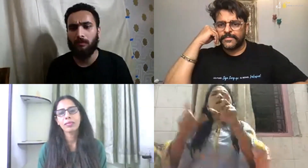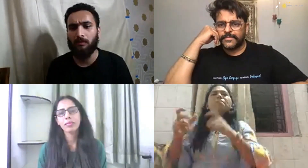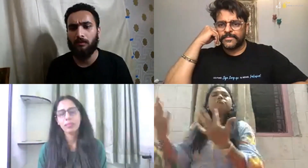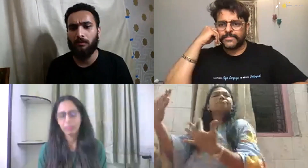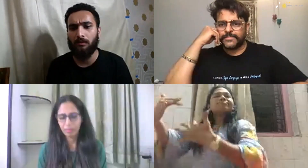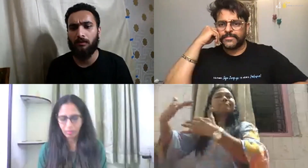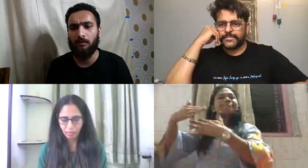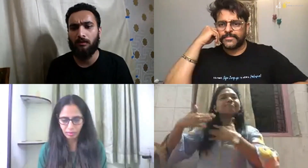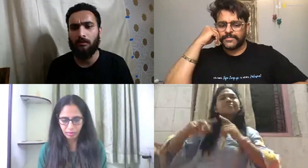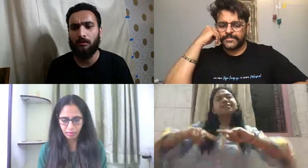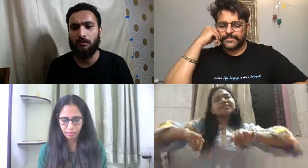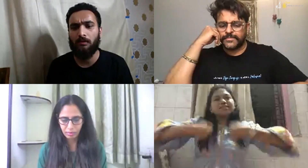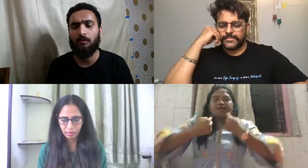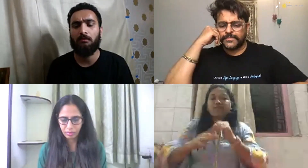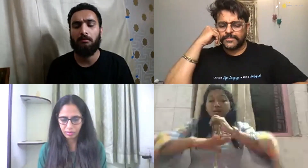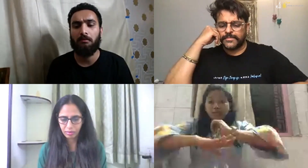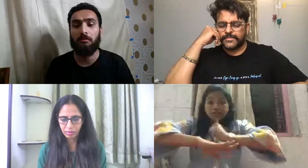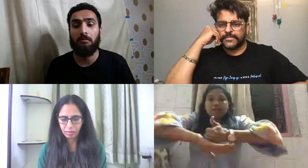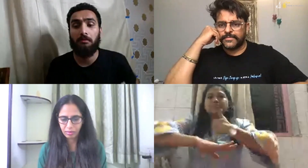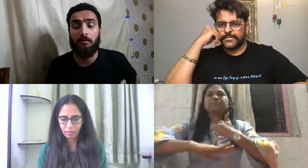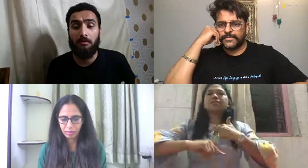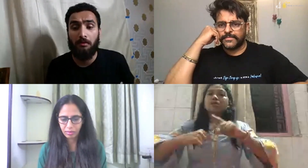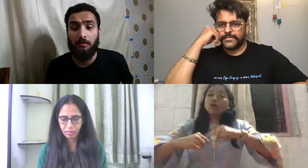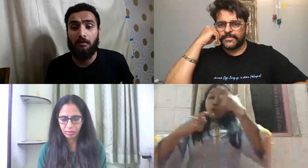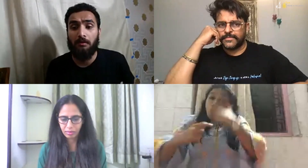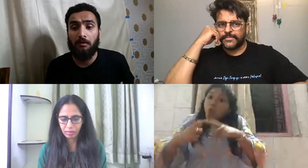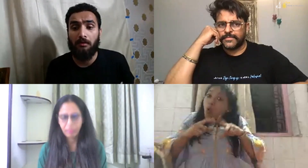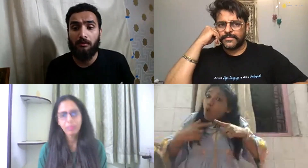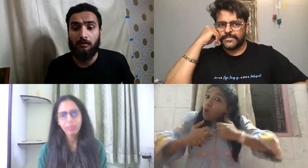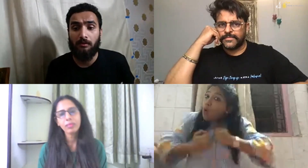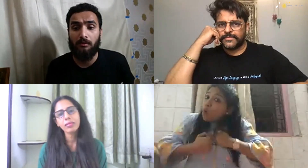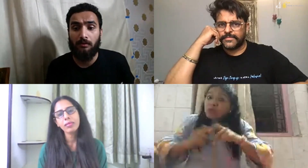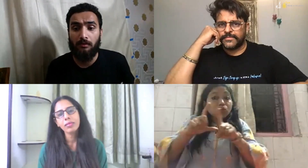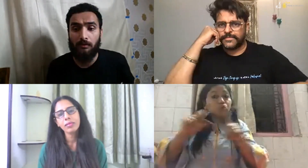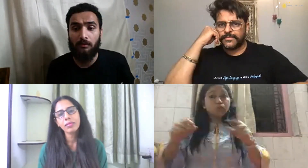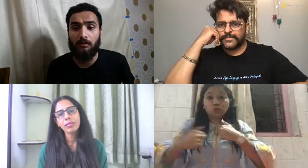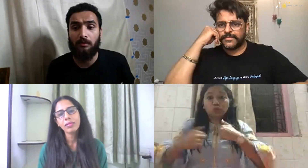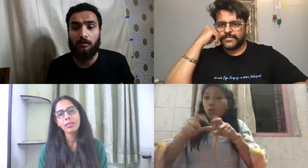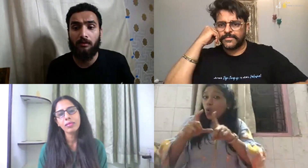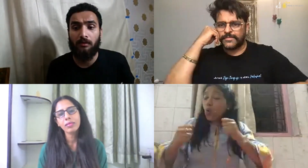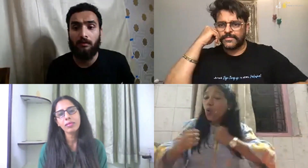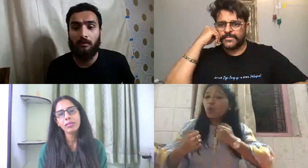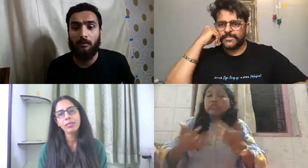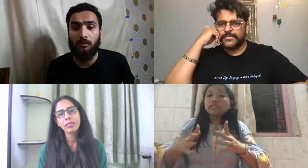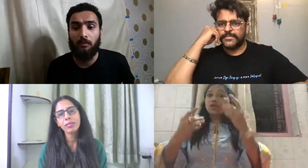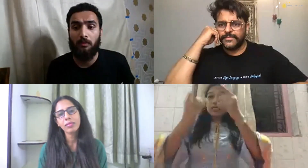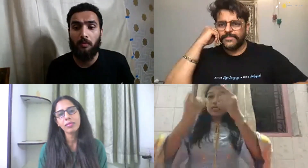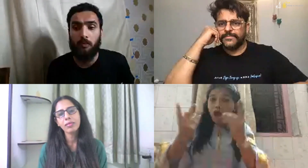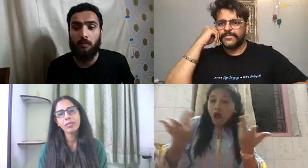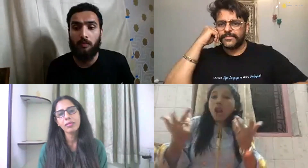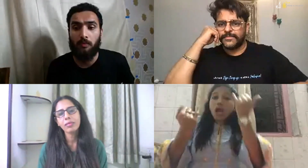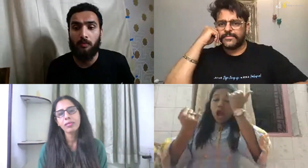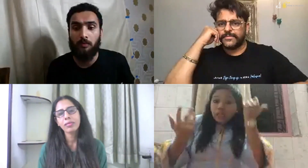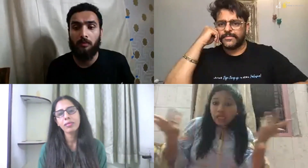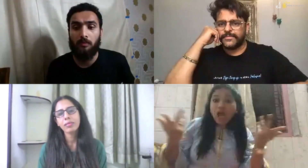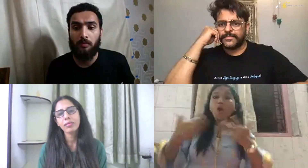So I told them that yeah, I've been doing this work from last 1 year, and that's